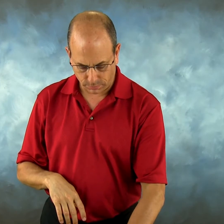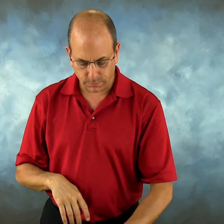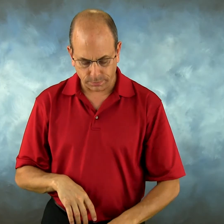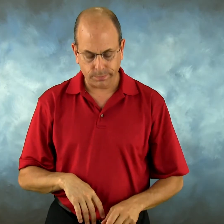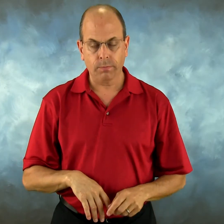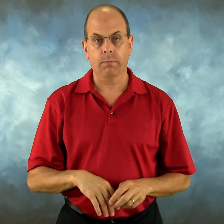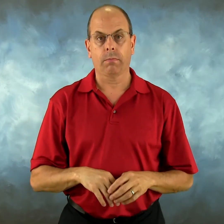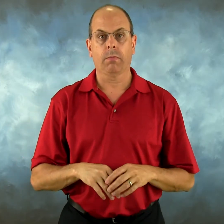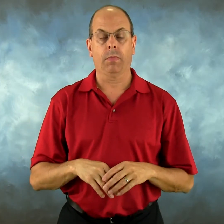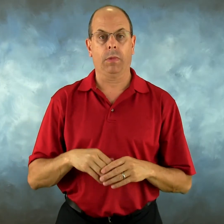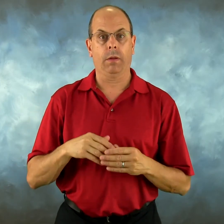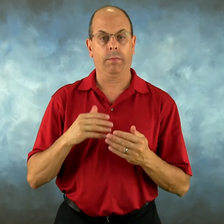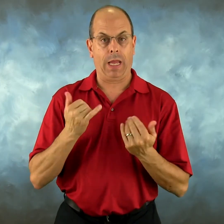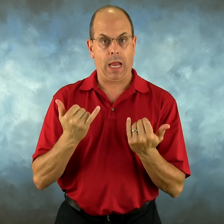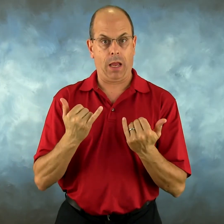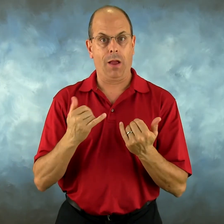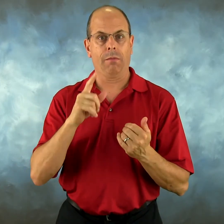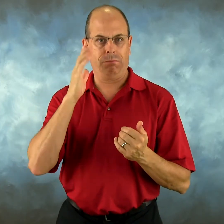to TV, just as hearing patients do.